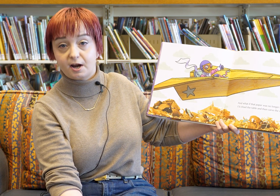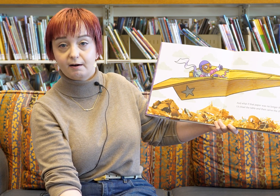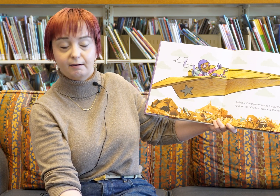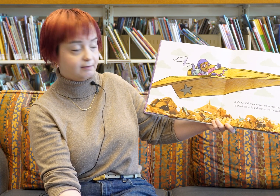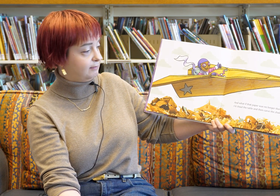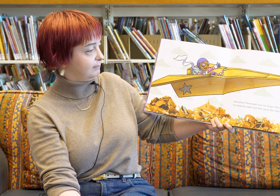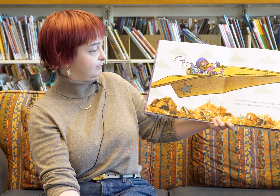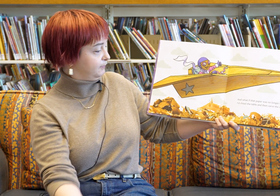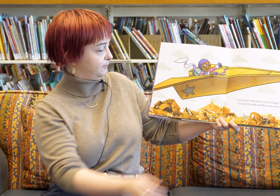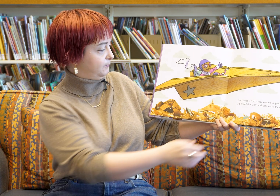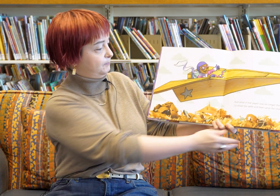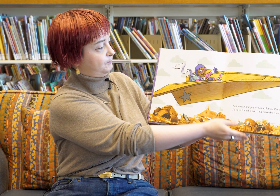chair.